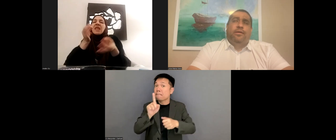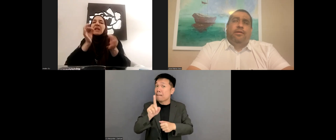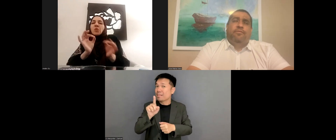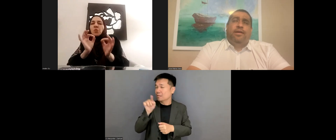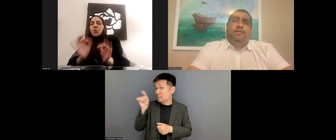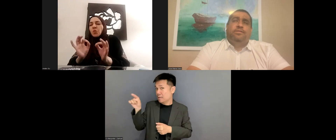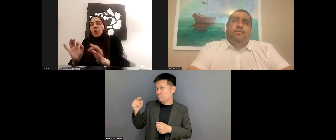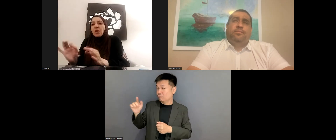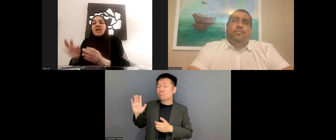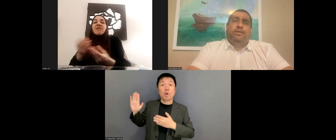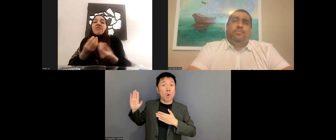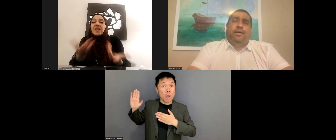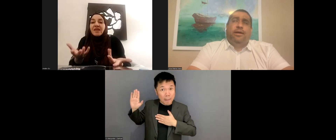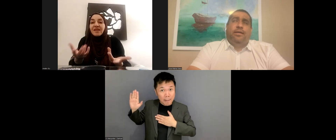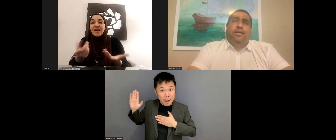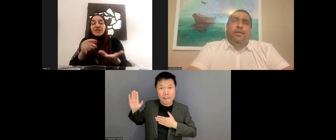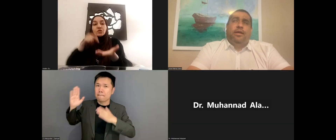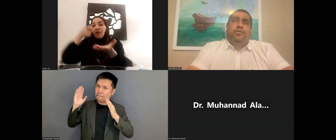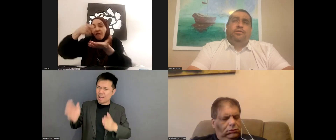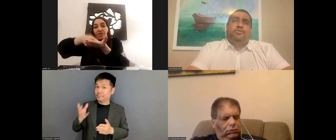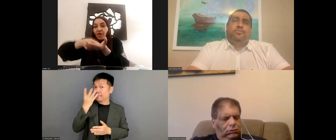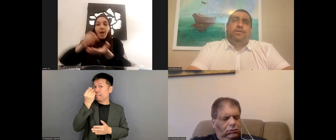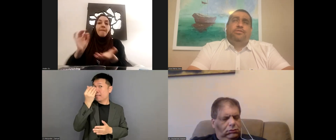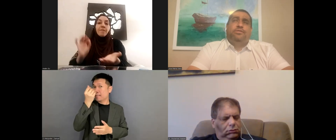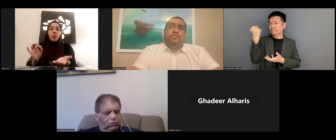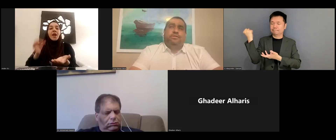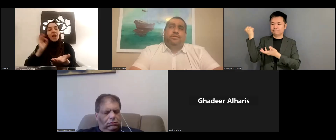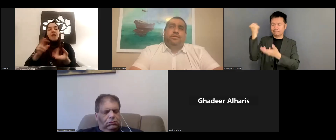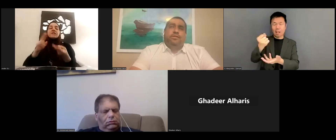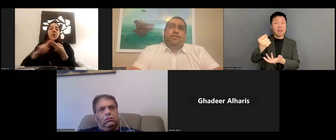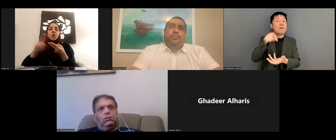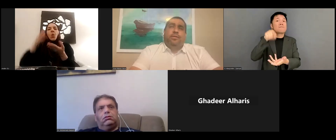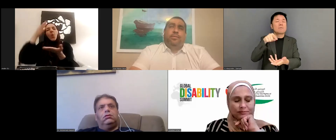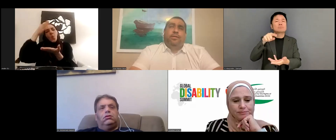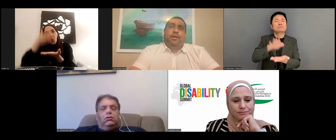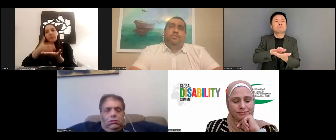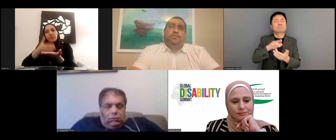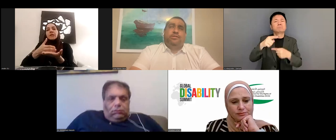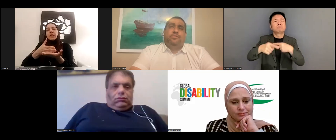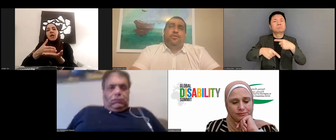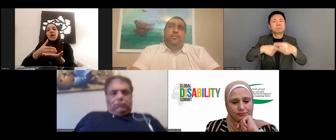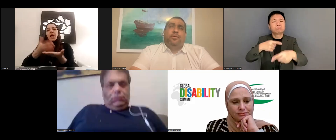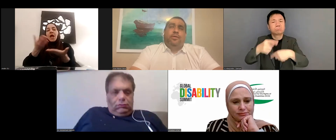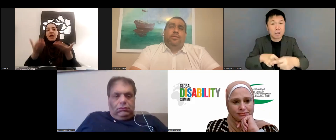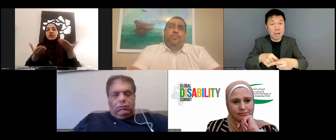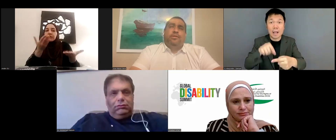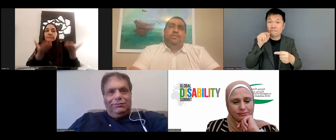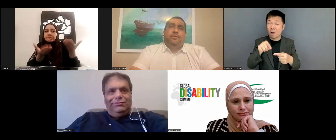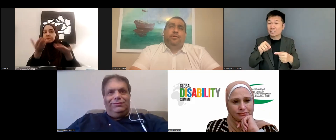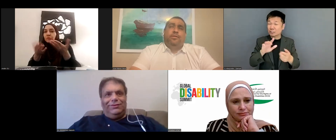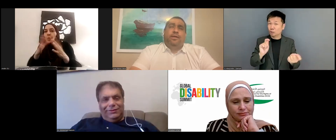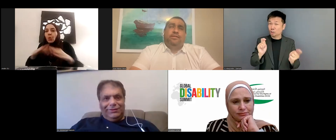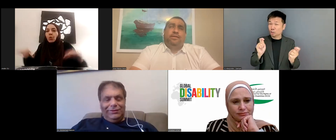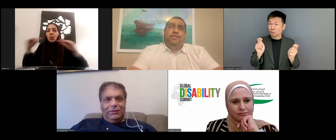always a financial compromise behind in order to resource the commitment and to transform the